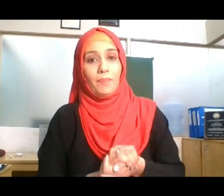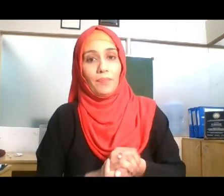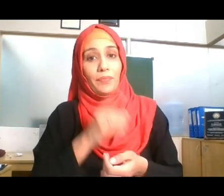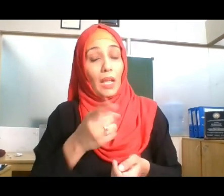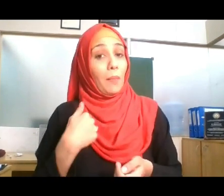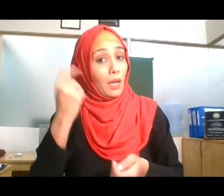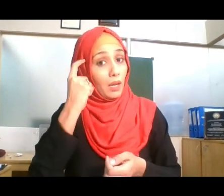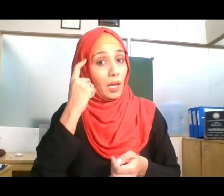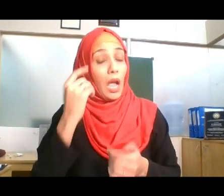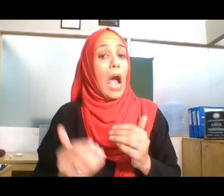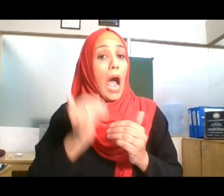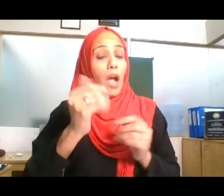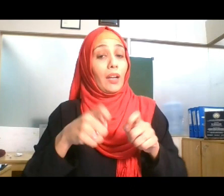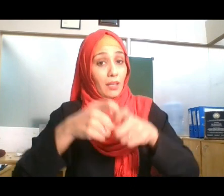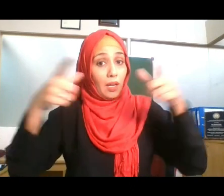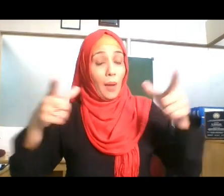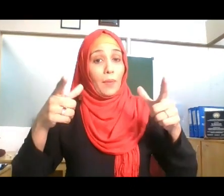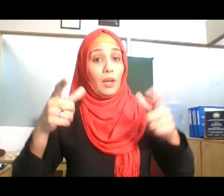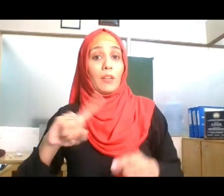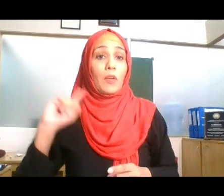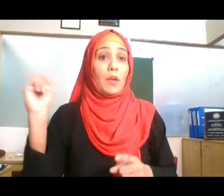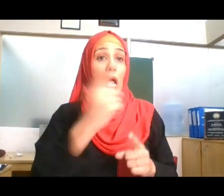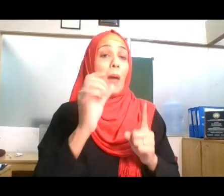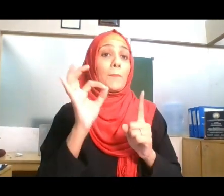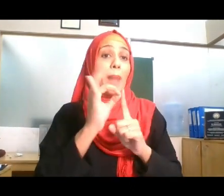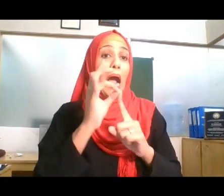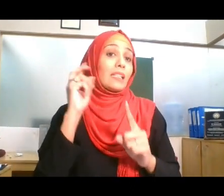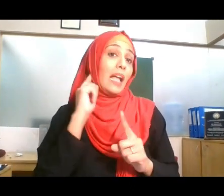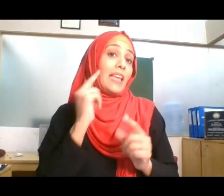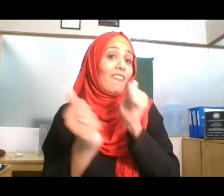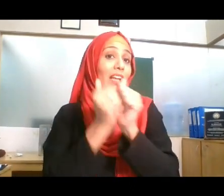that this will further expand across the deaf community in Pakistan